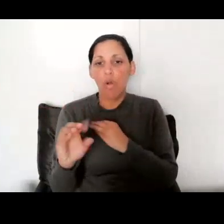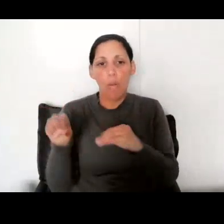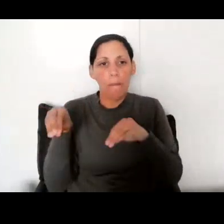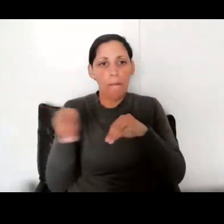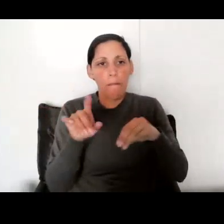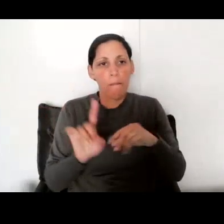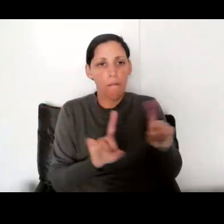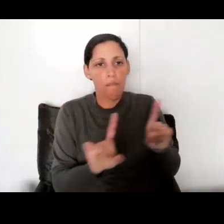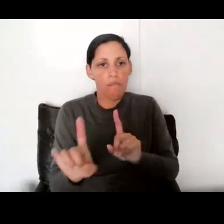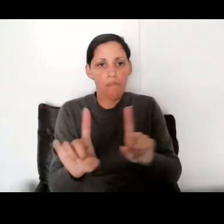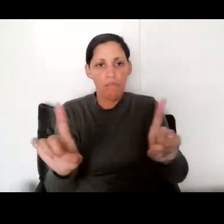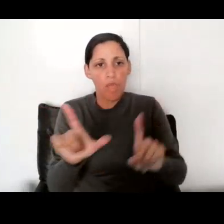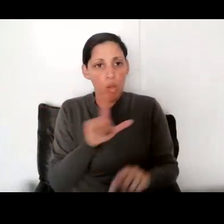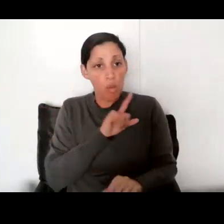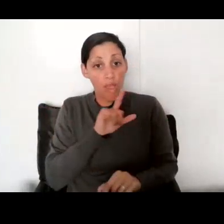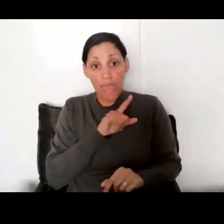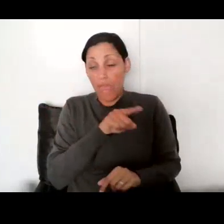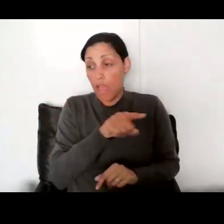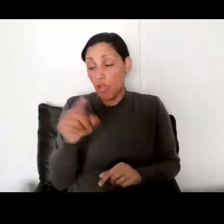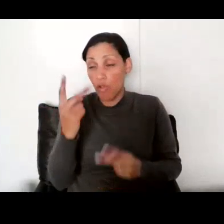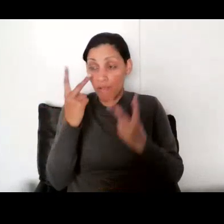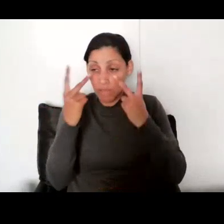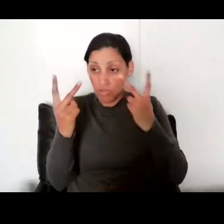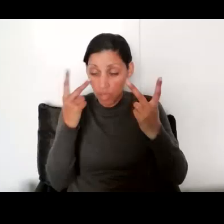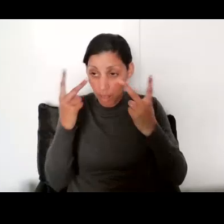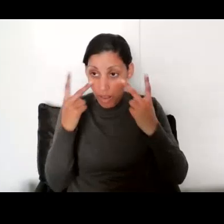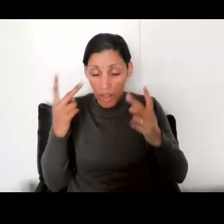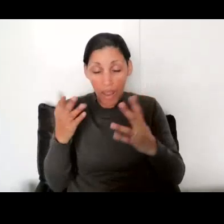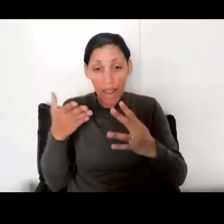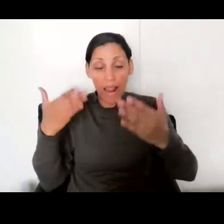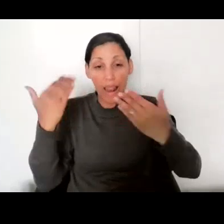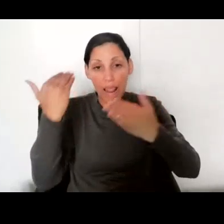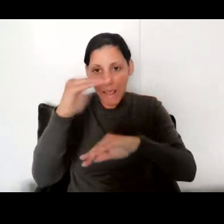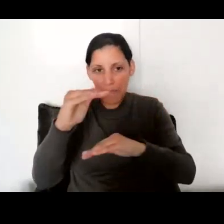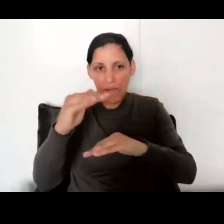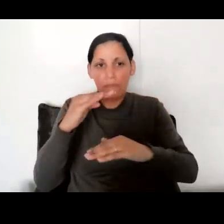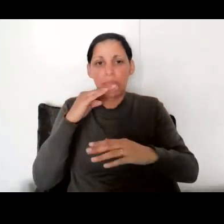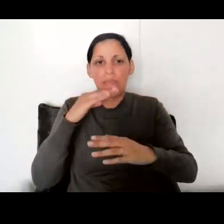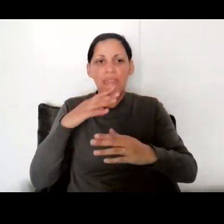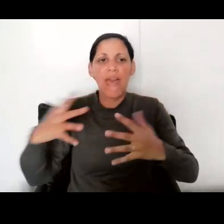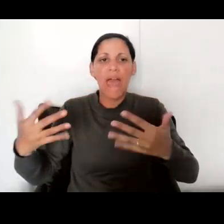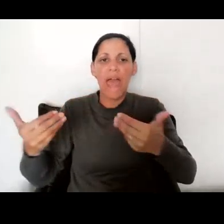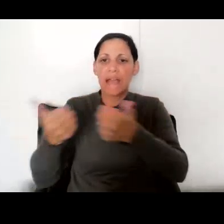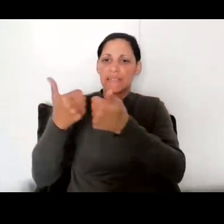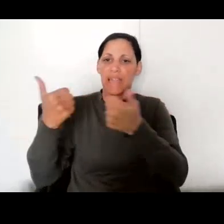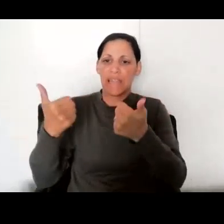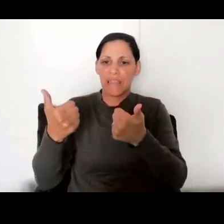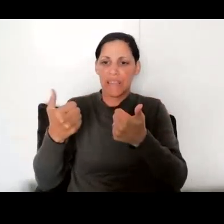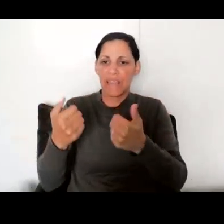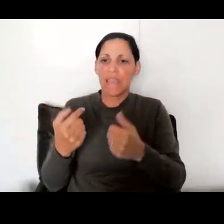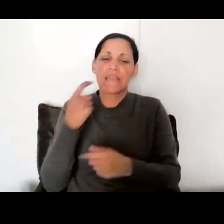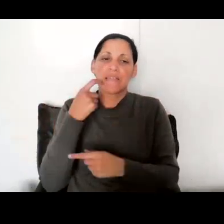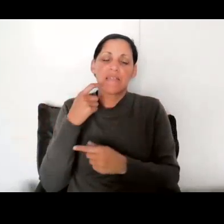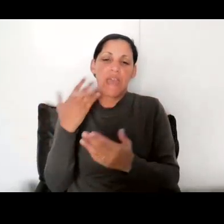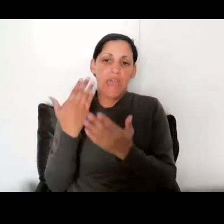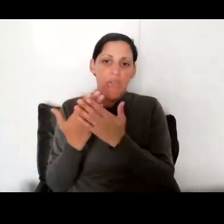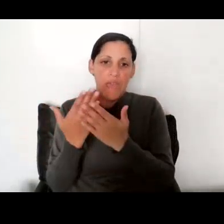vision is limited, then you're prone to injury. And then also to identify the learners